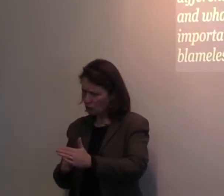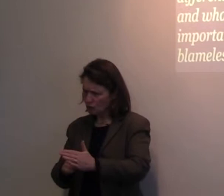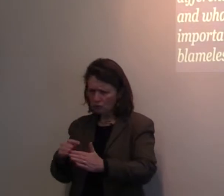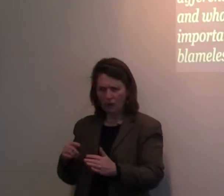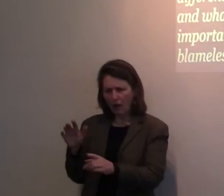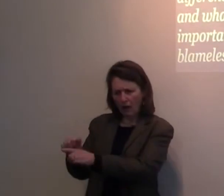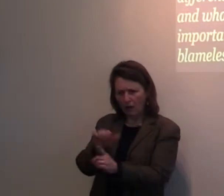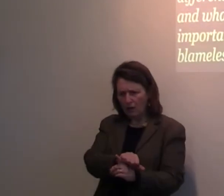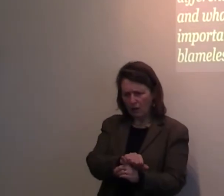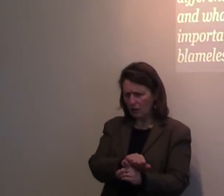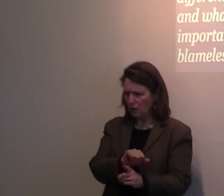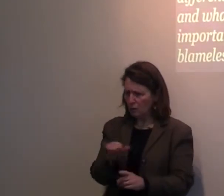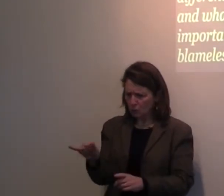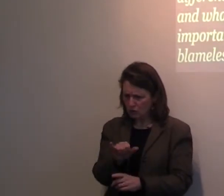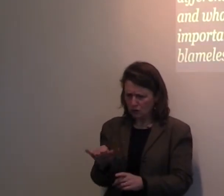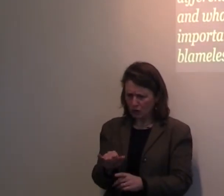and choose what is important,